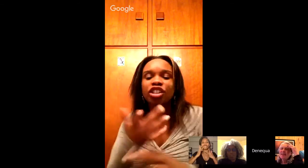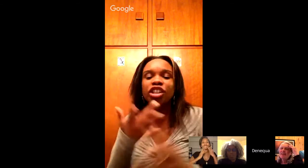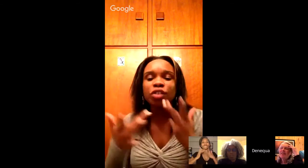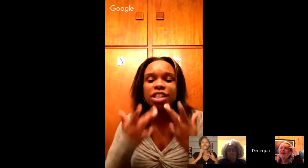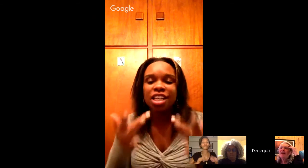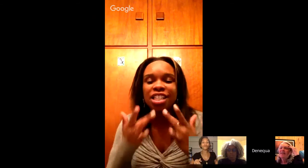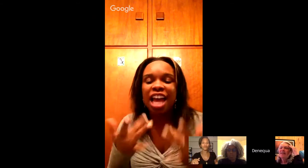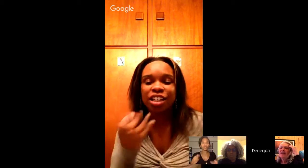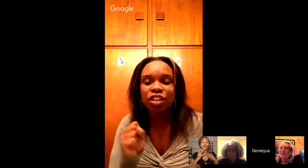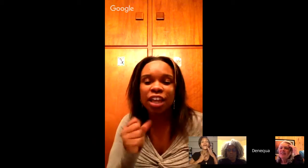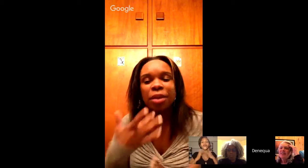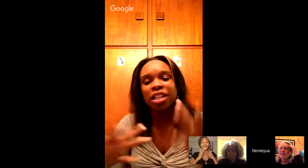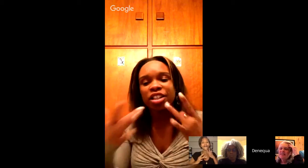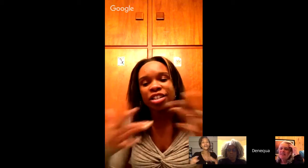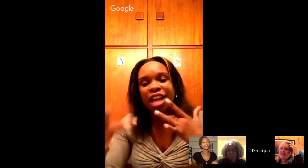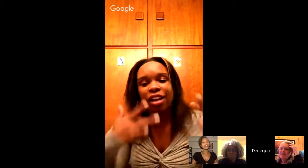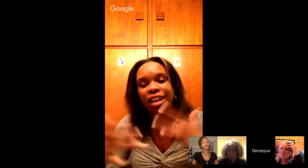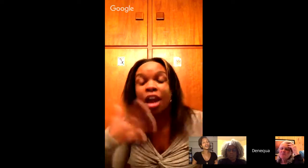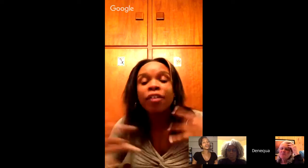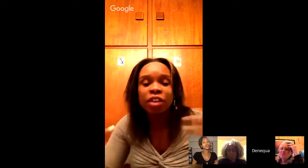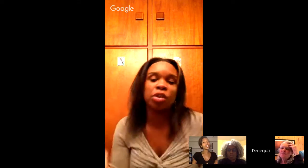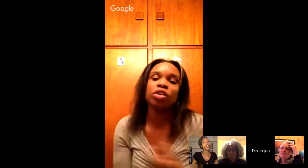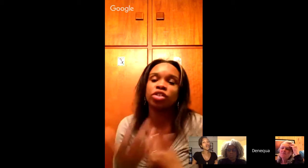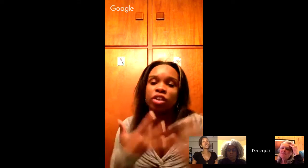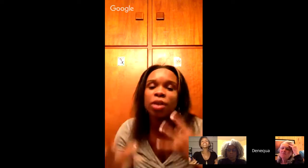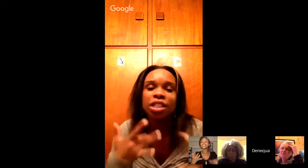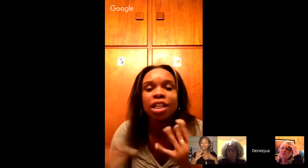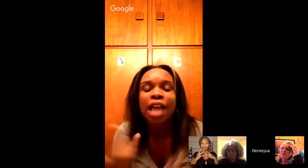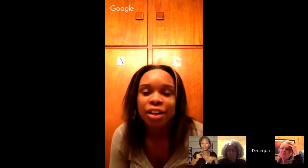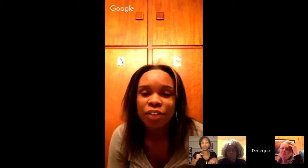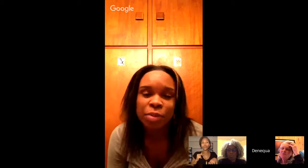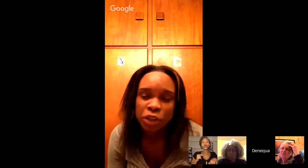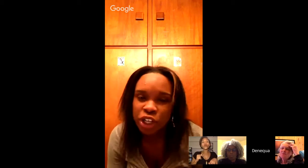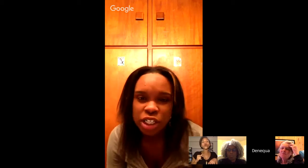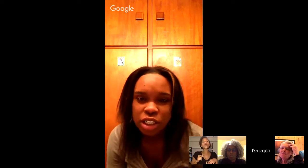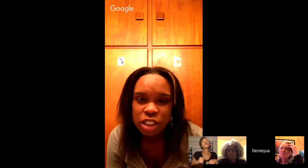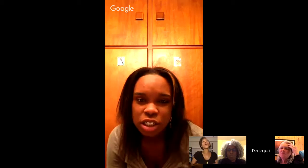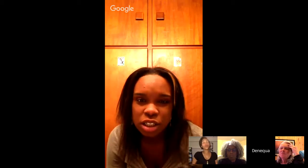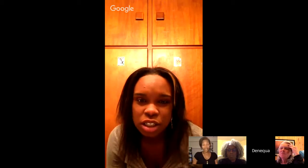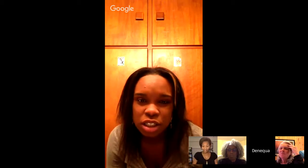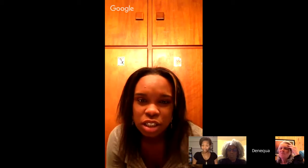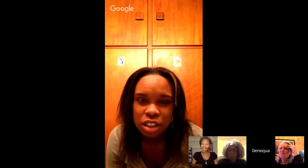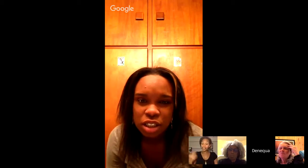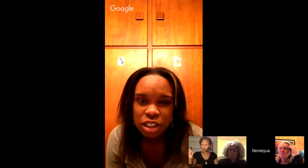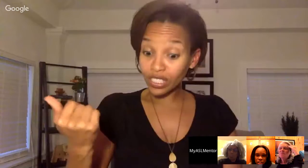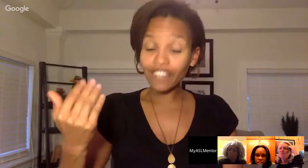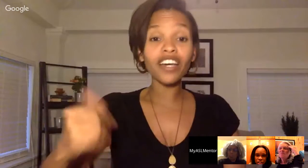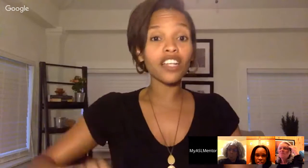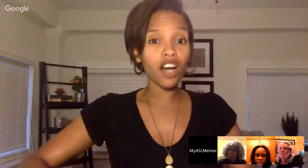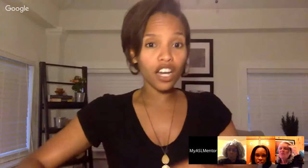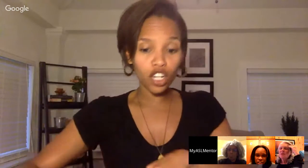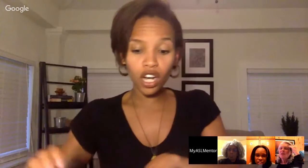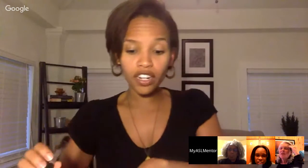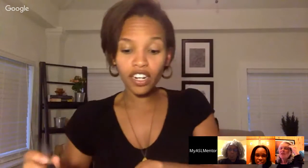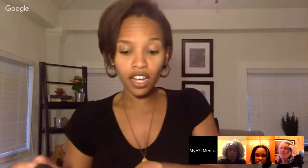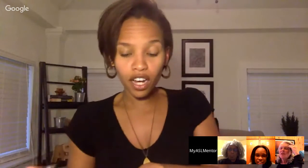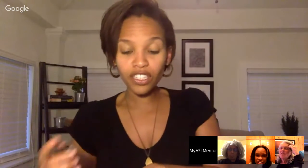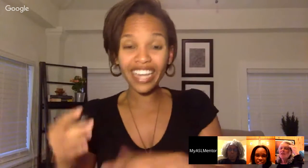this sign, so that means there's not enough computers, or there wasn't a lot of computers. Okay, I think we're definitely on